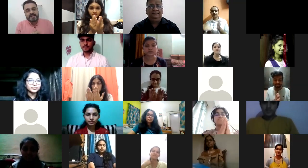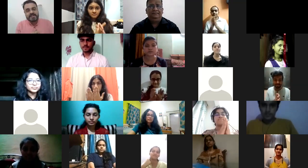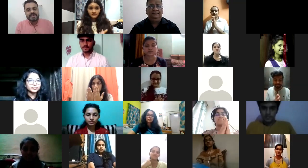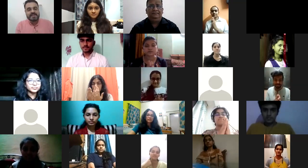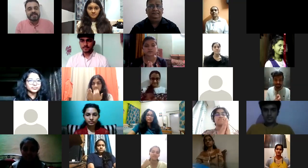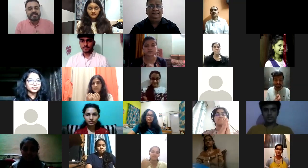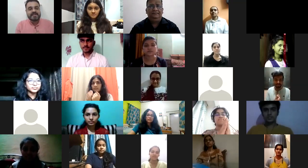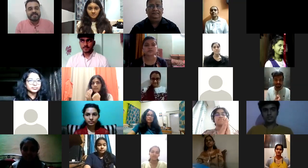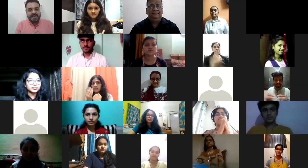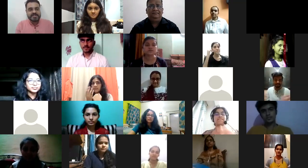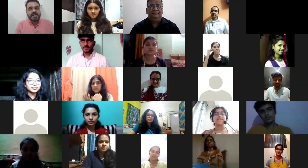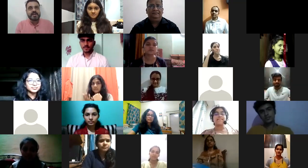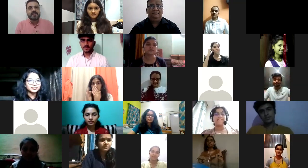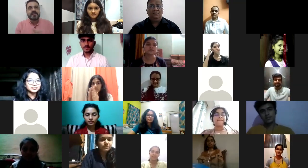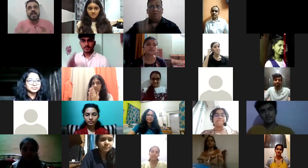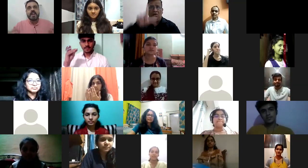lecture. Lecture.